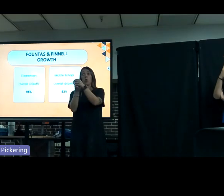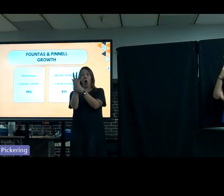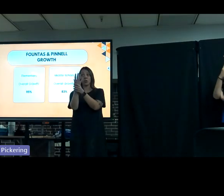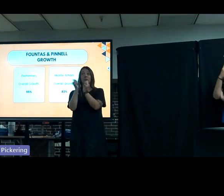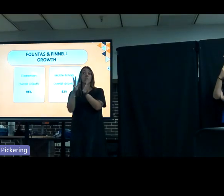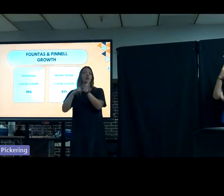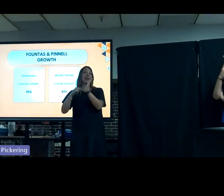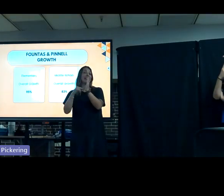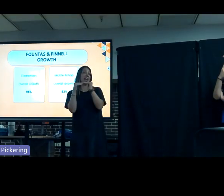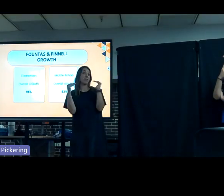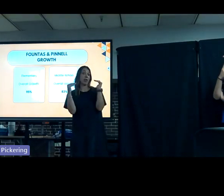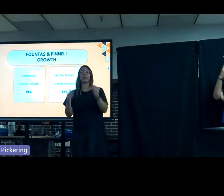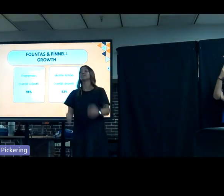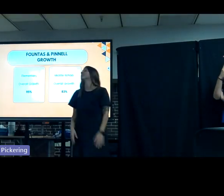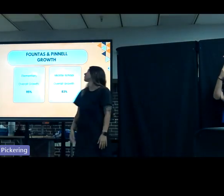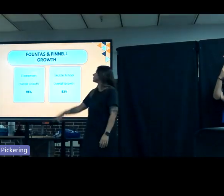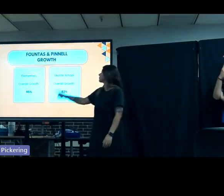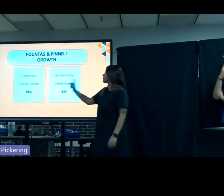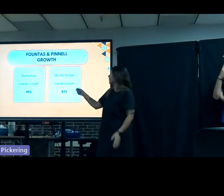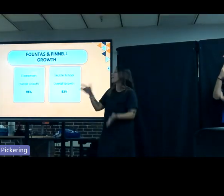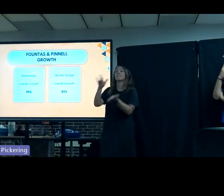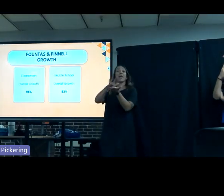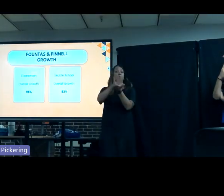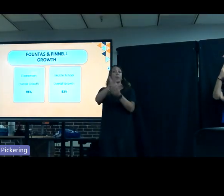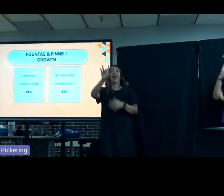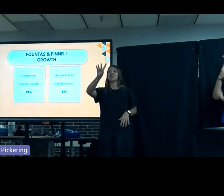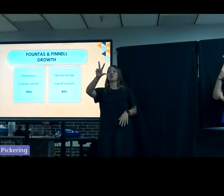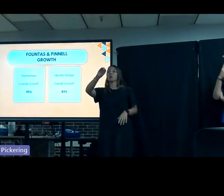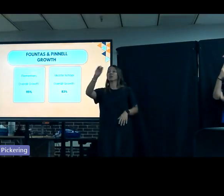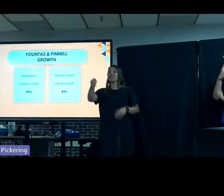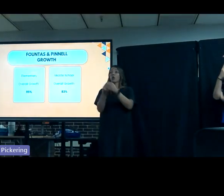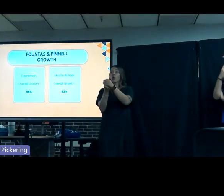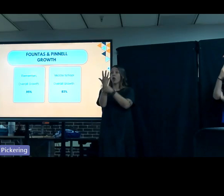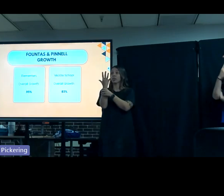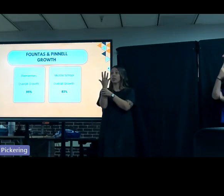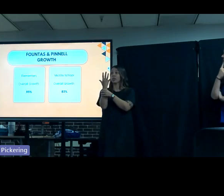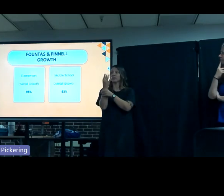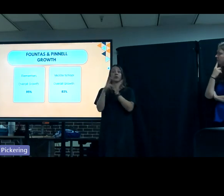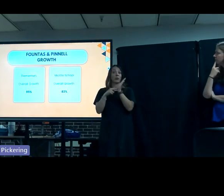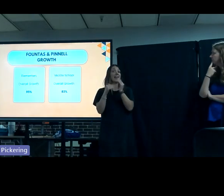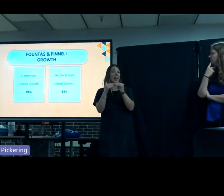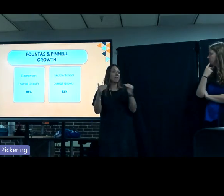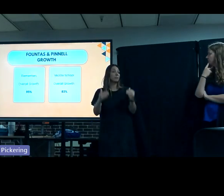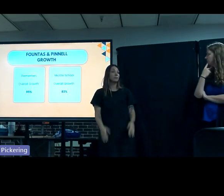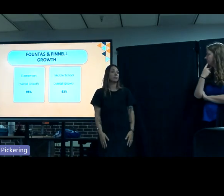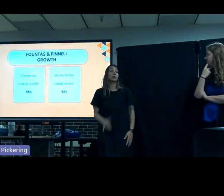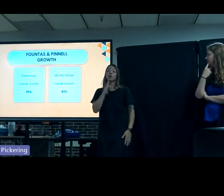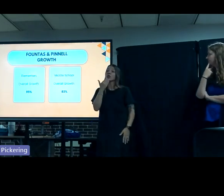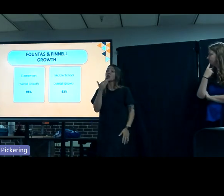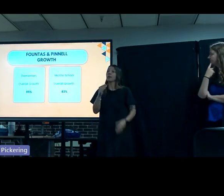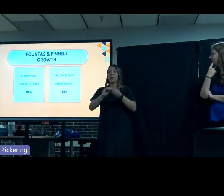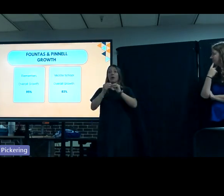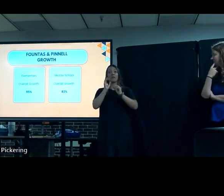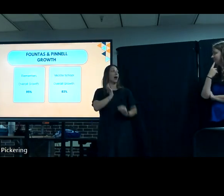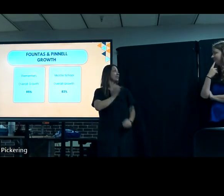has 95% growth with their reading level, and middle school has 83% overall